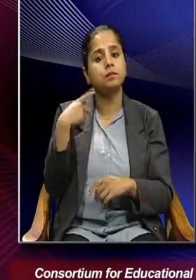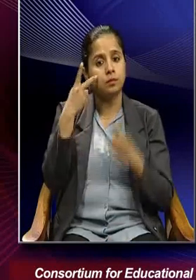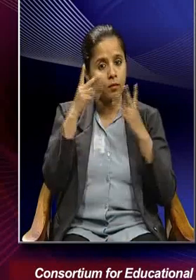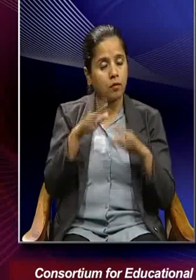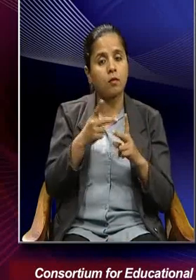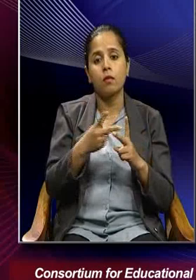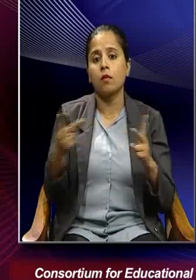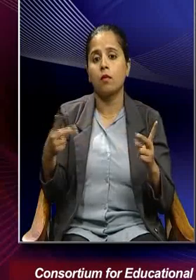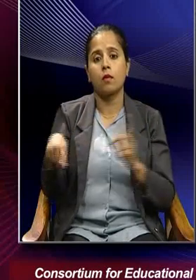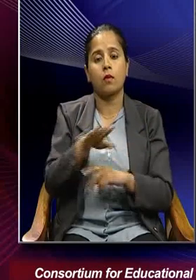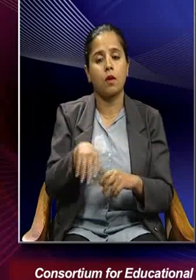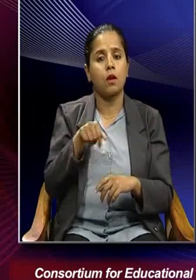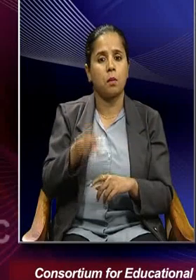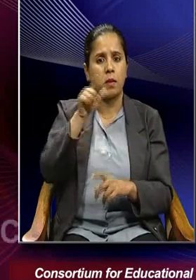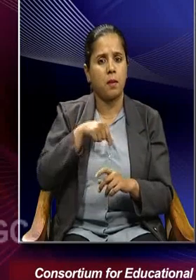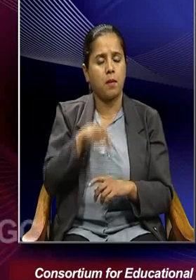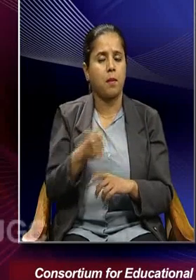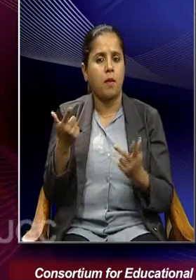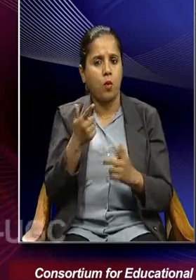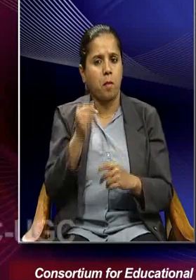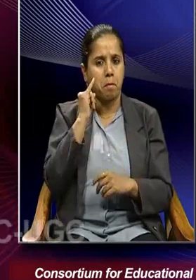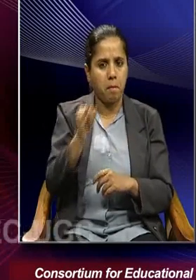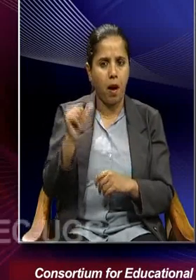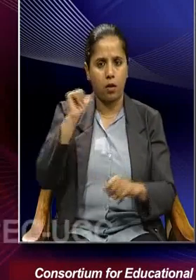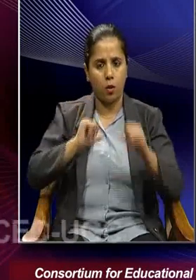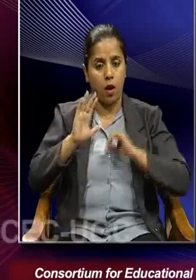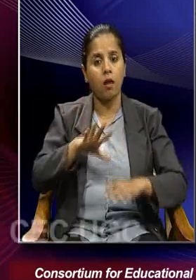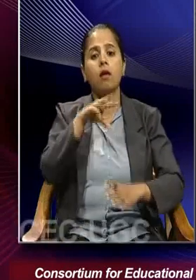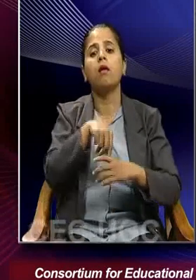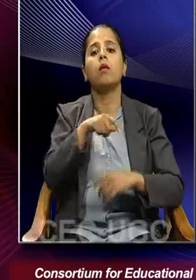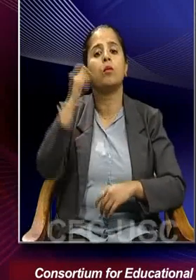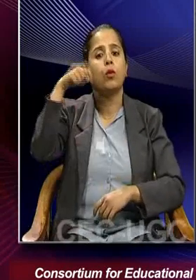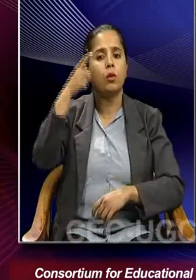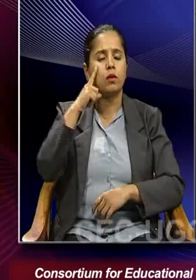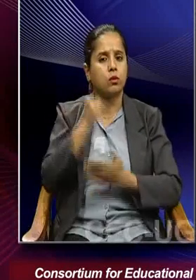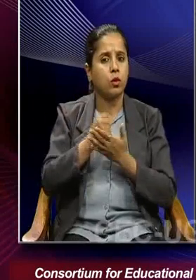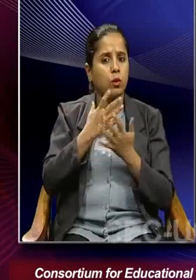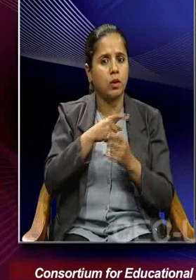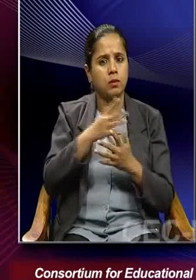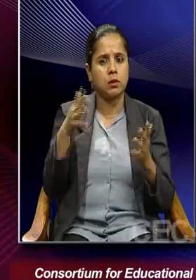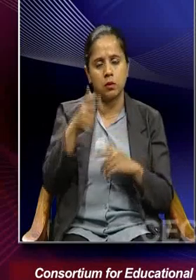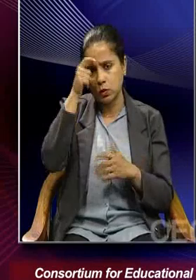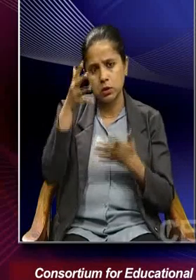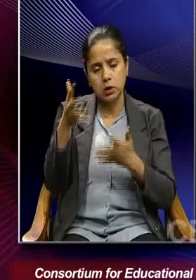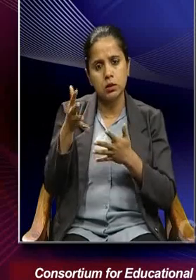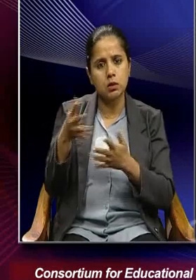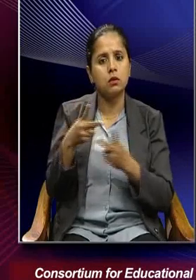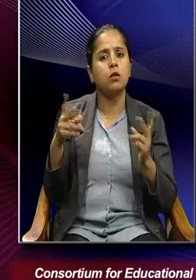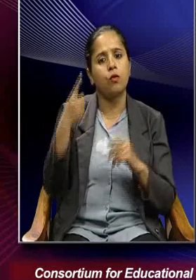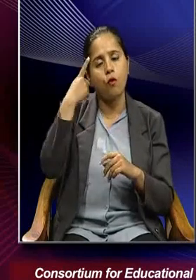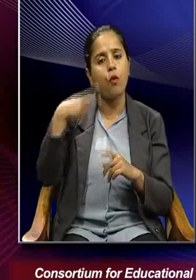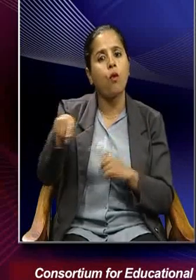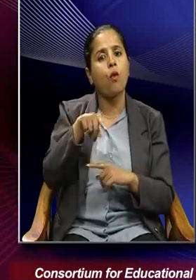various villainous characters, they are also there in the film, those who are trying to create a lot of difficulties